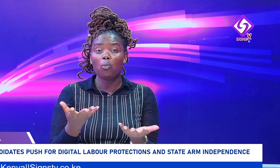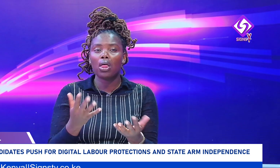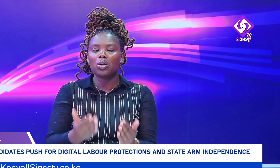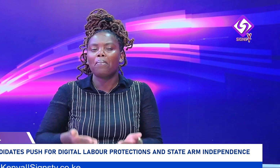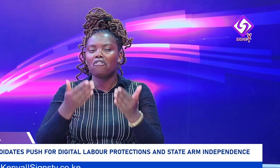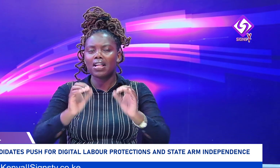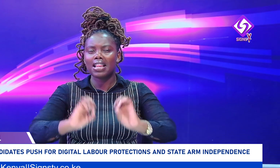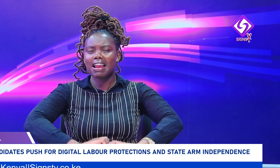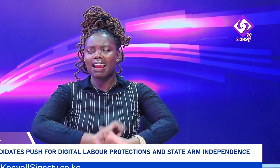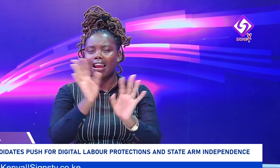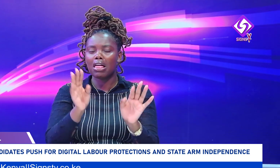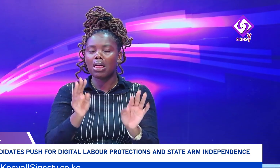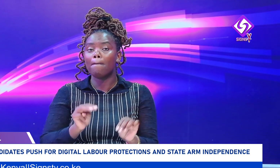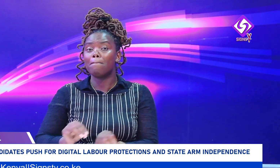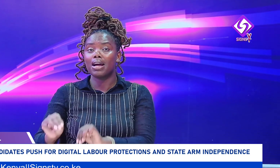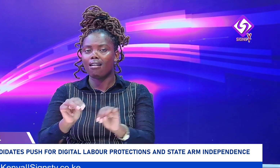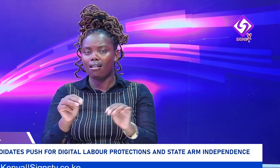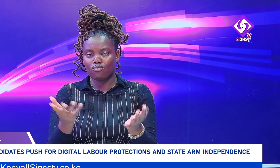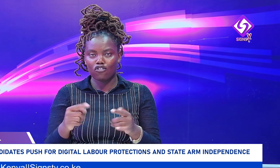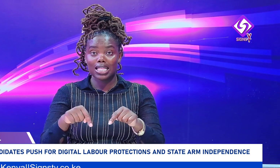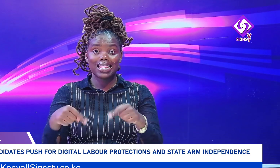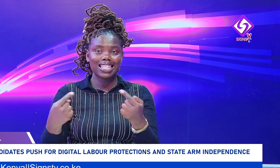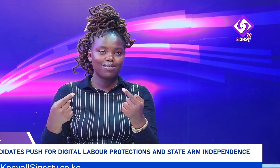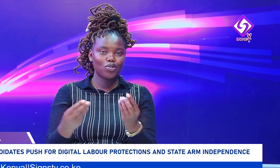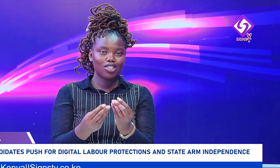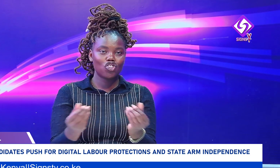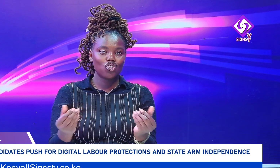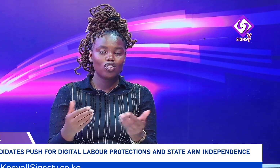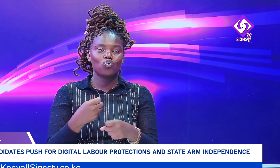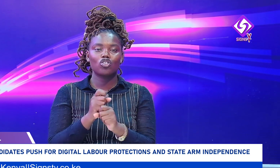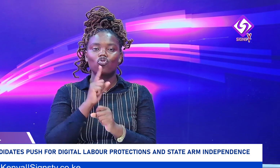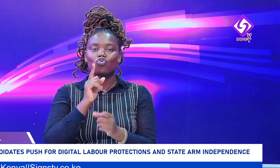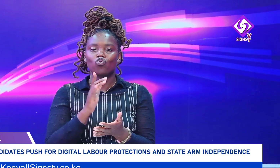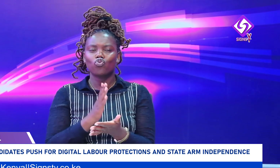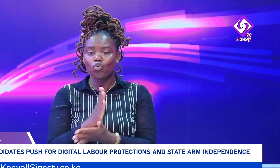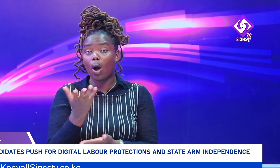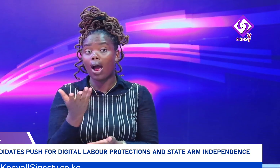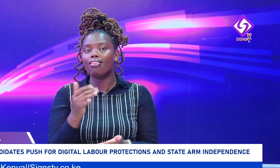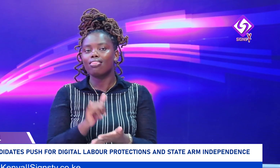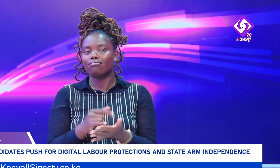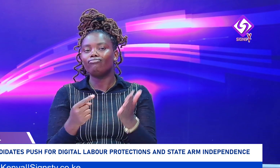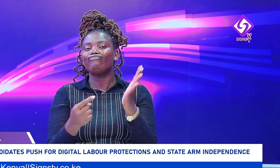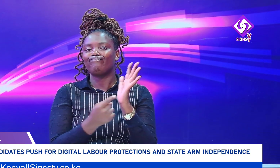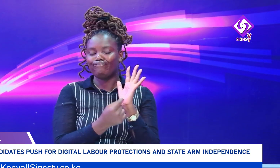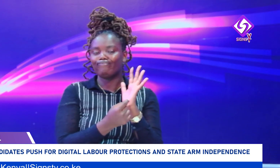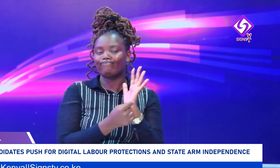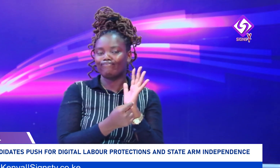and argued that such legislation will be instrumental in protecting online workers and providing clear mechanism